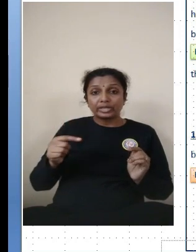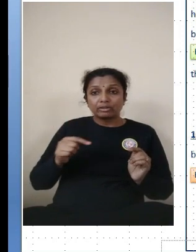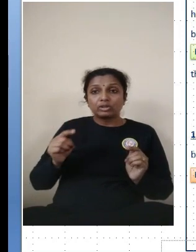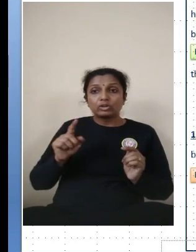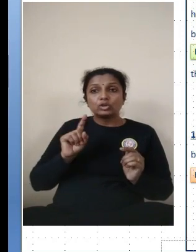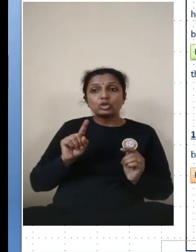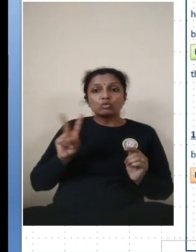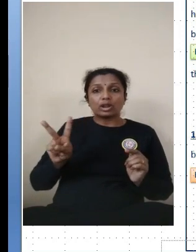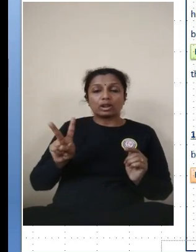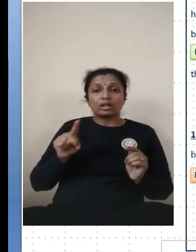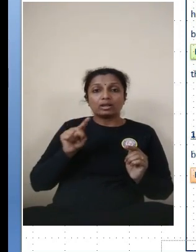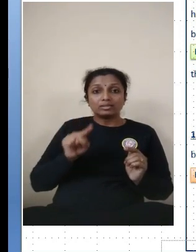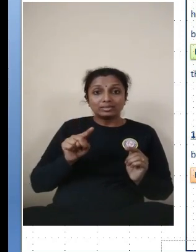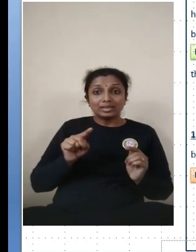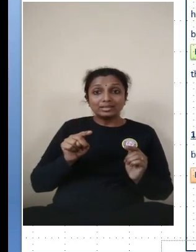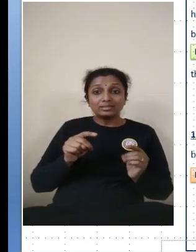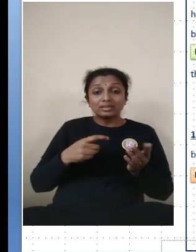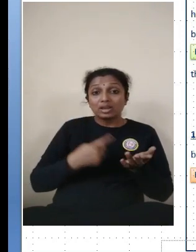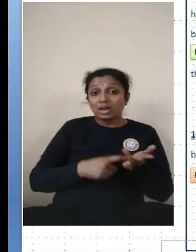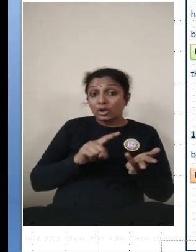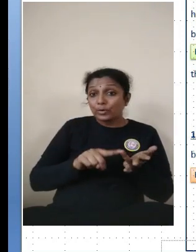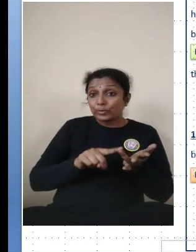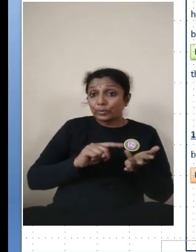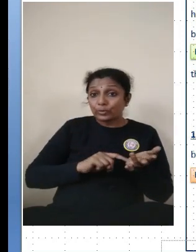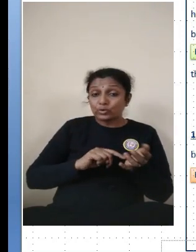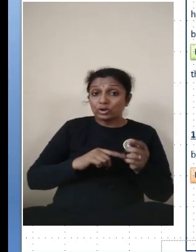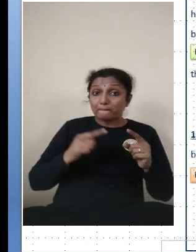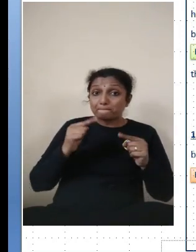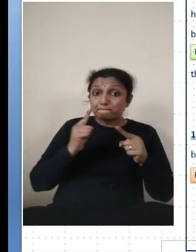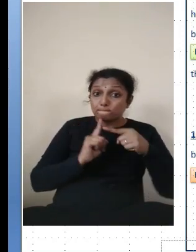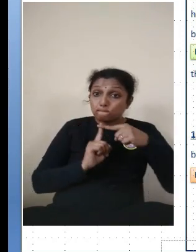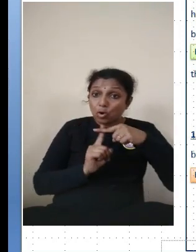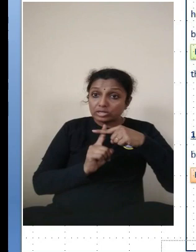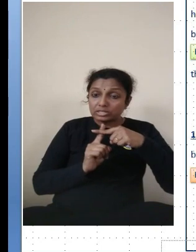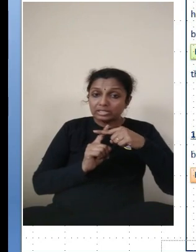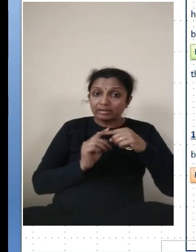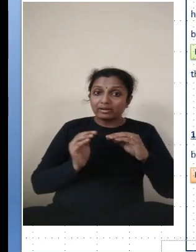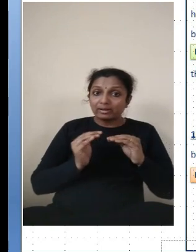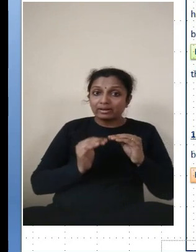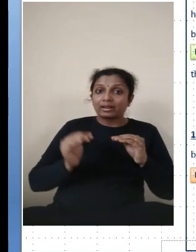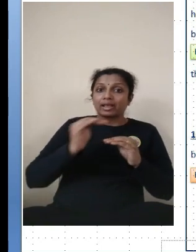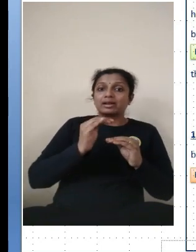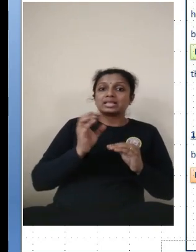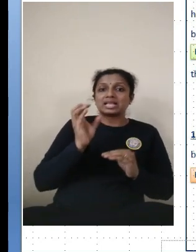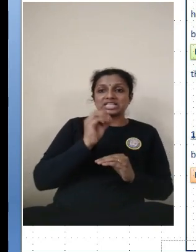this, and it is very easy to get